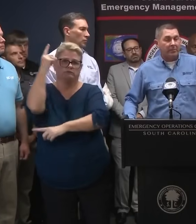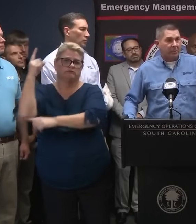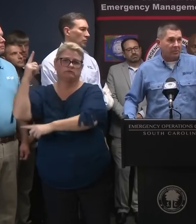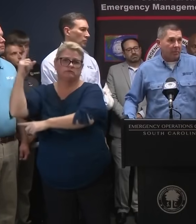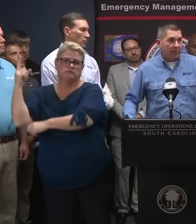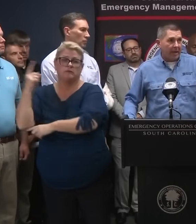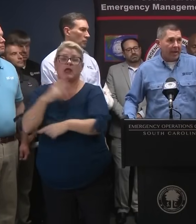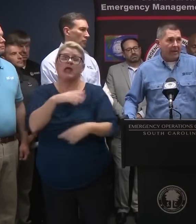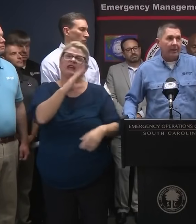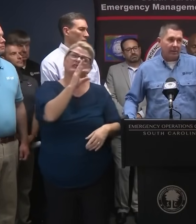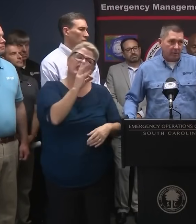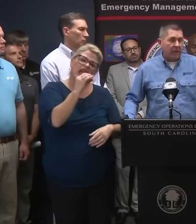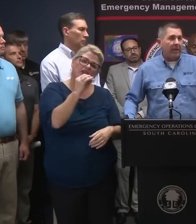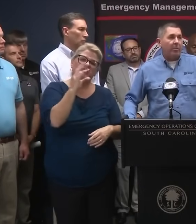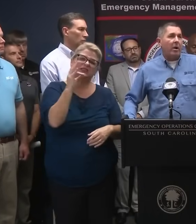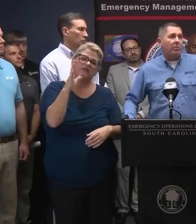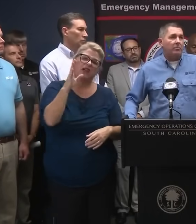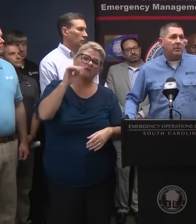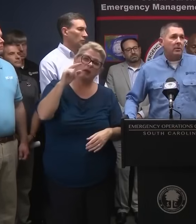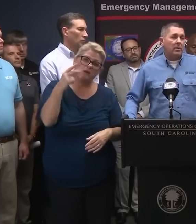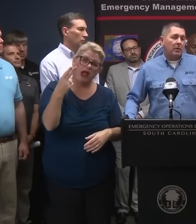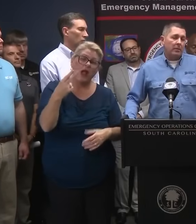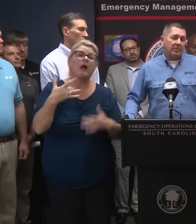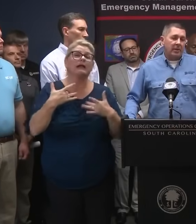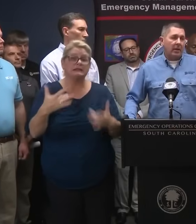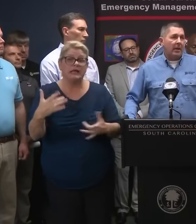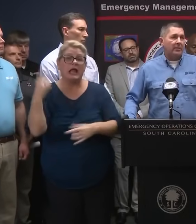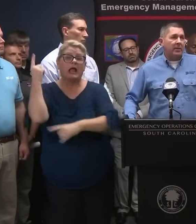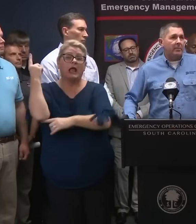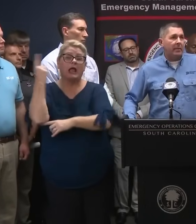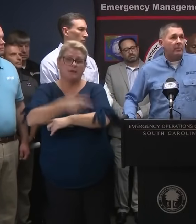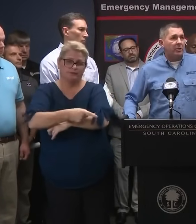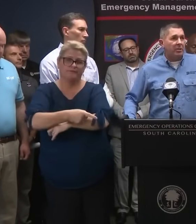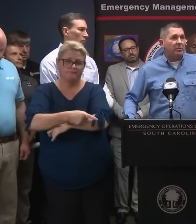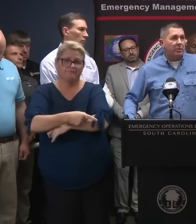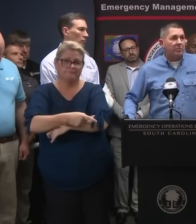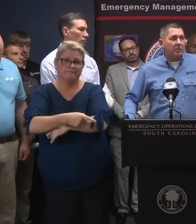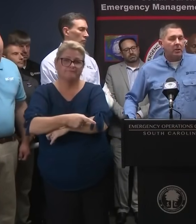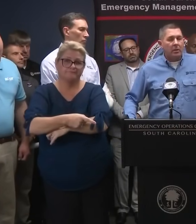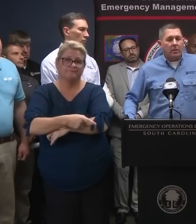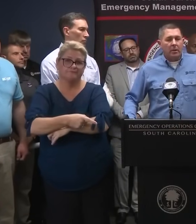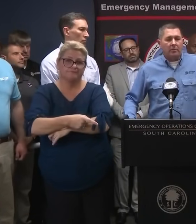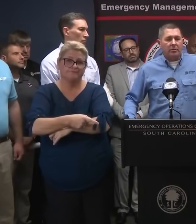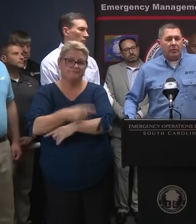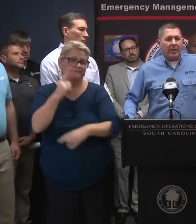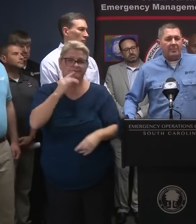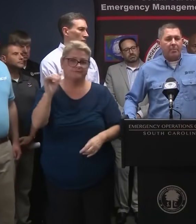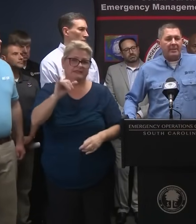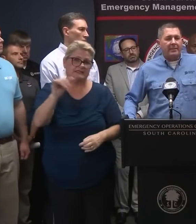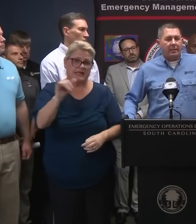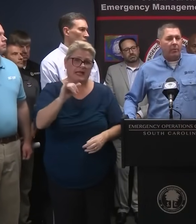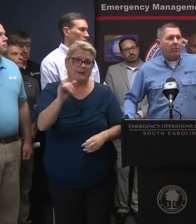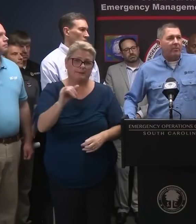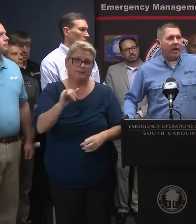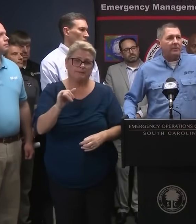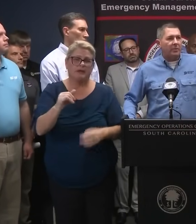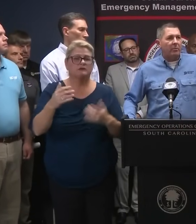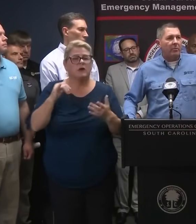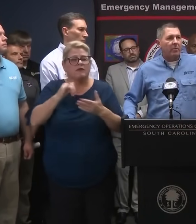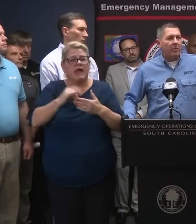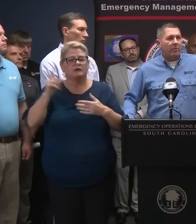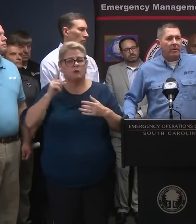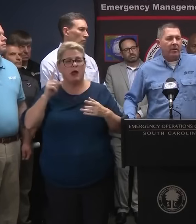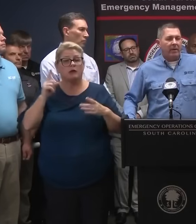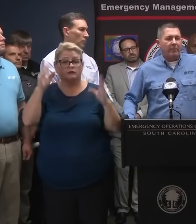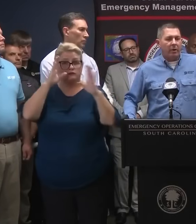hour winds, which is what we had, you're going to have problems. That's kind of like the same thing with the distribution. So that's basically where we've got